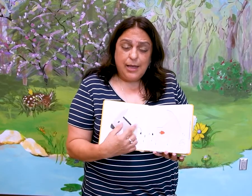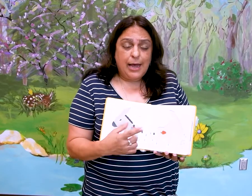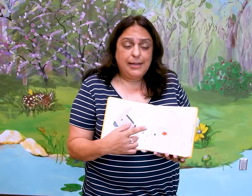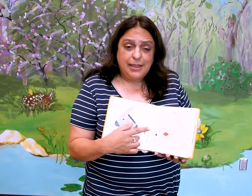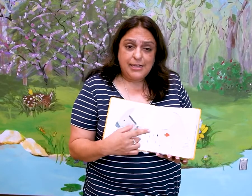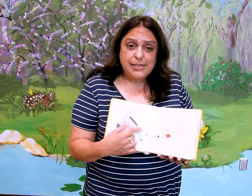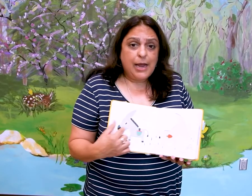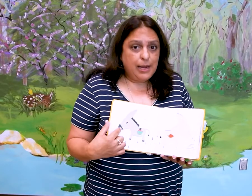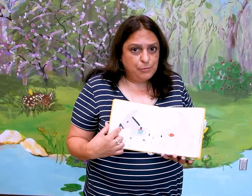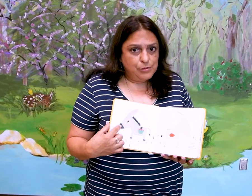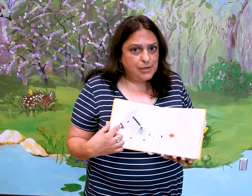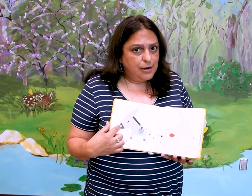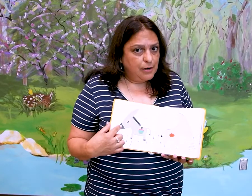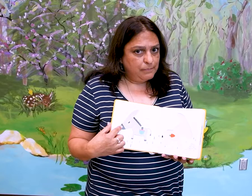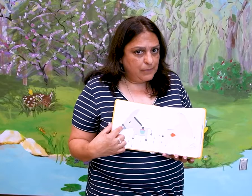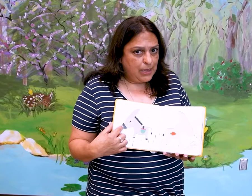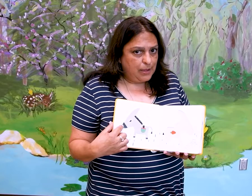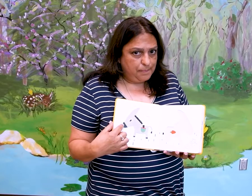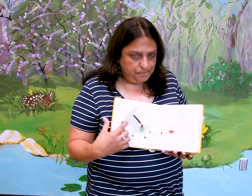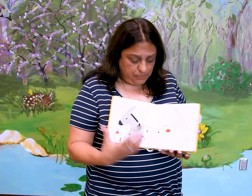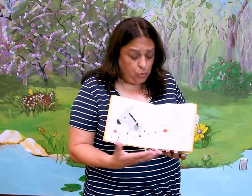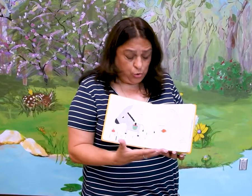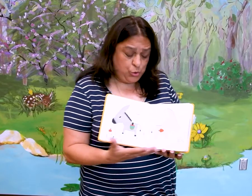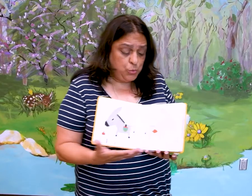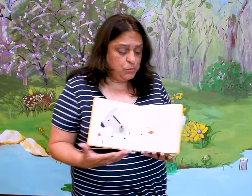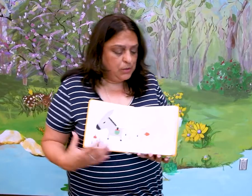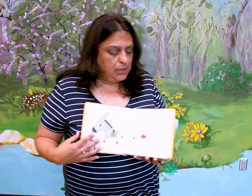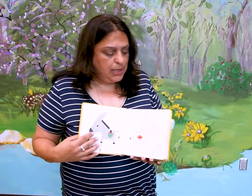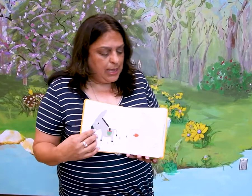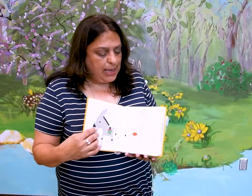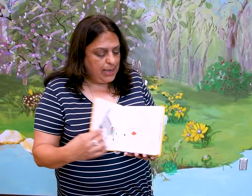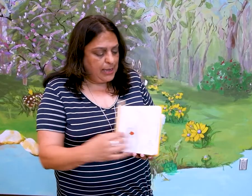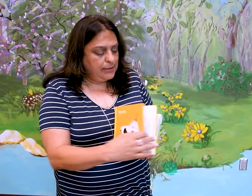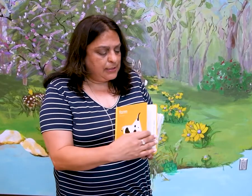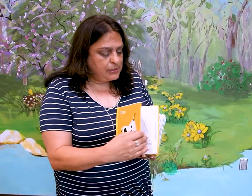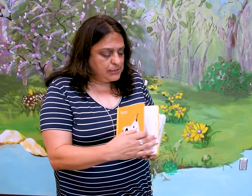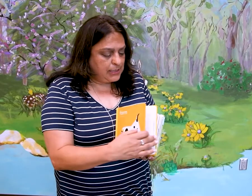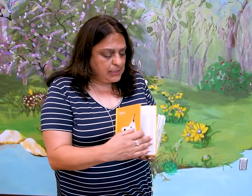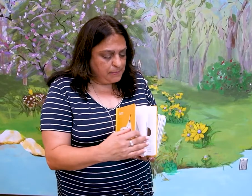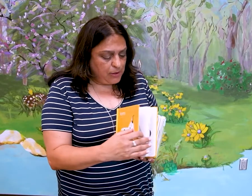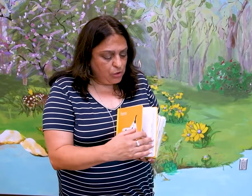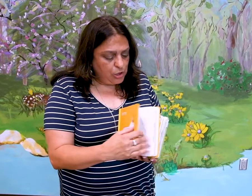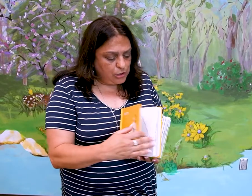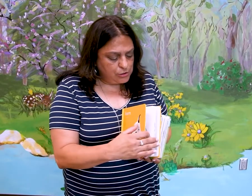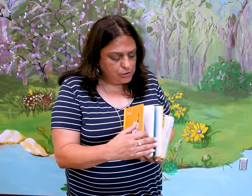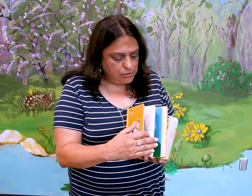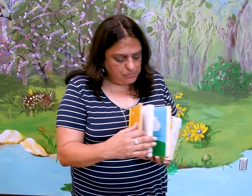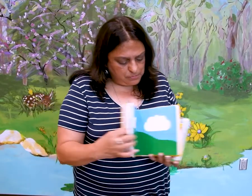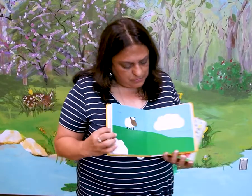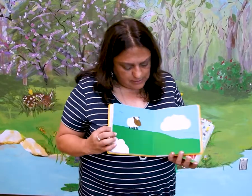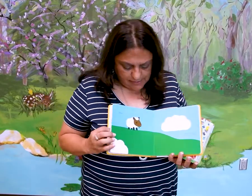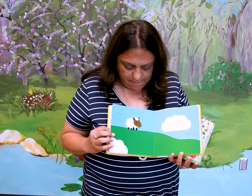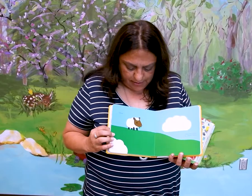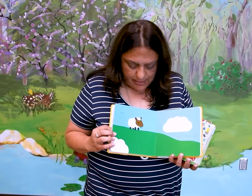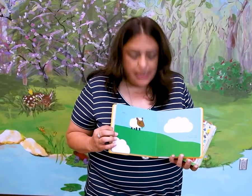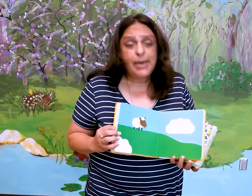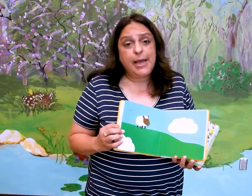and the things that animals are or do, and teaches the kids about colors too. It's a very nice